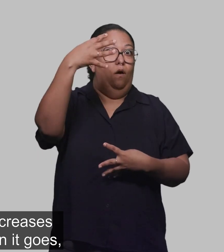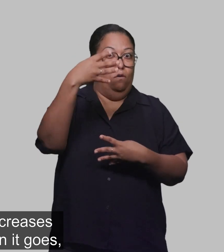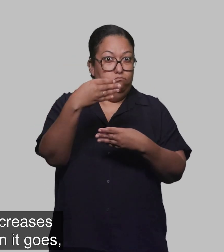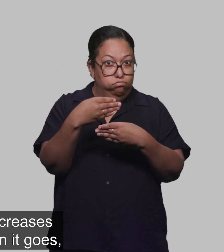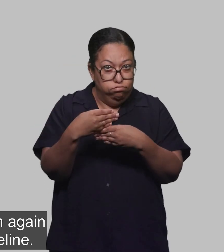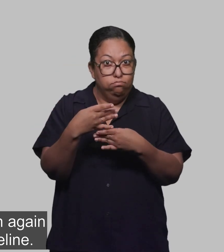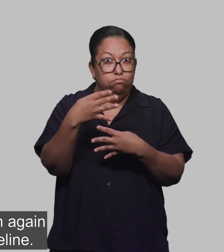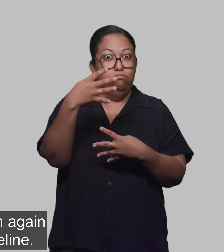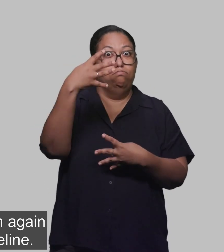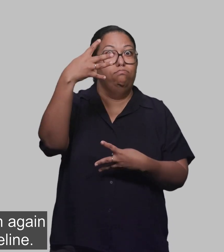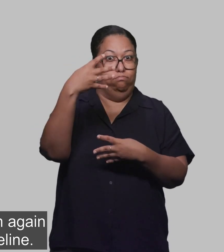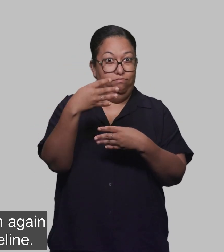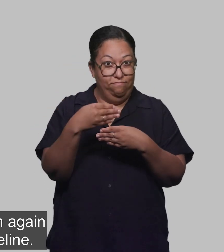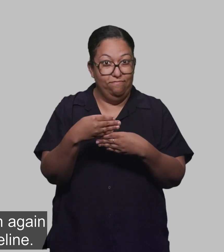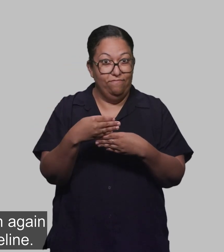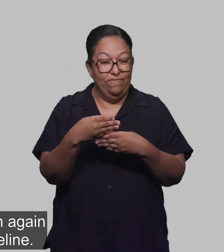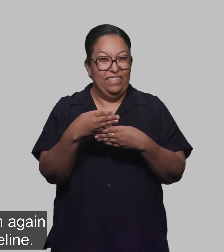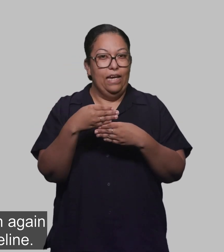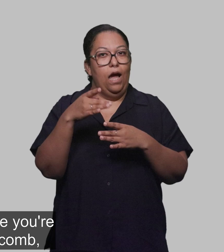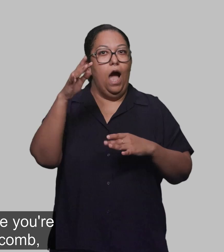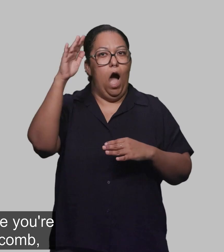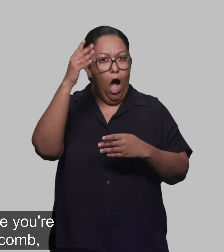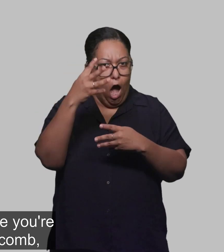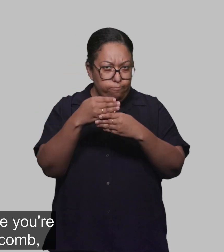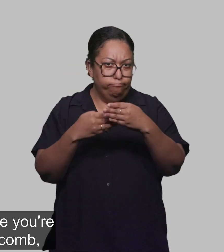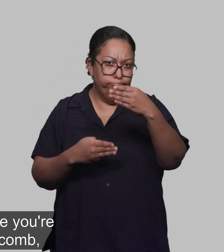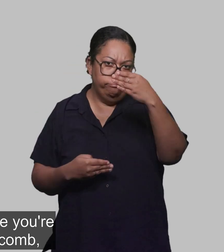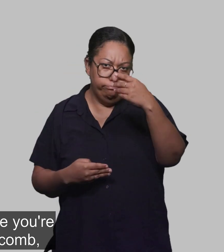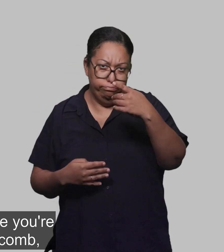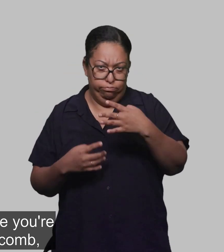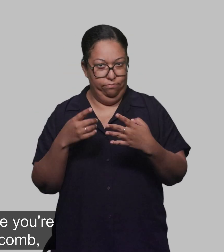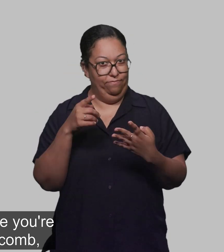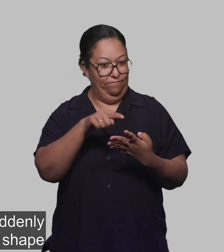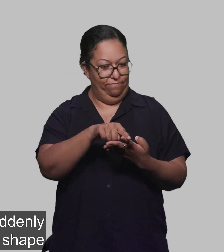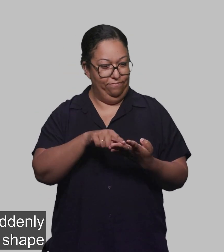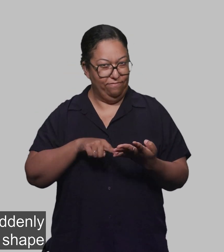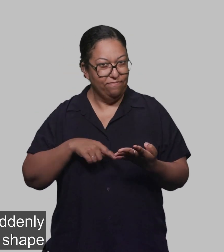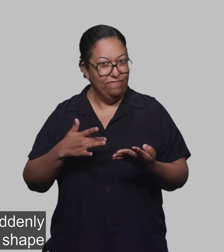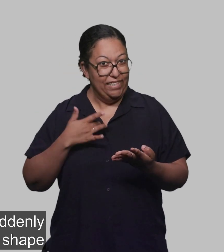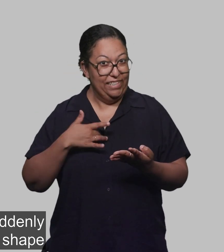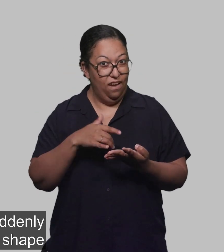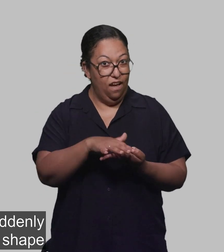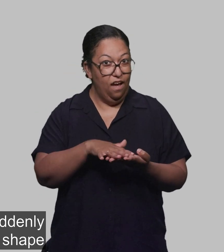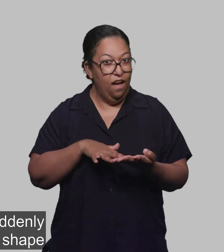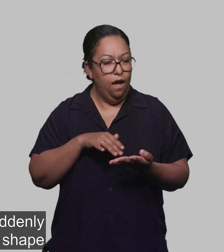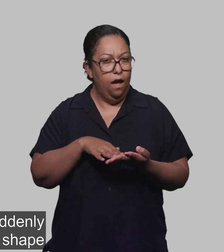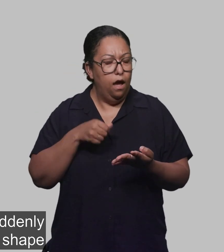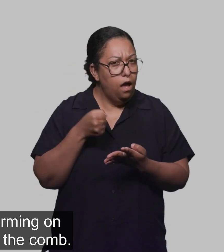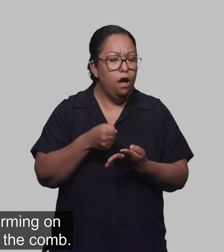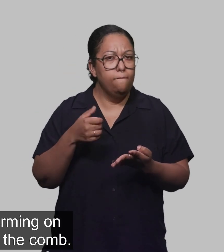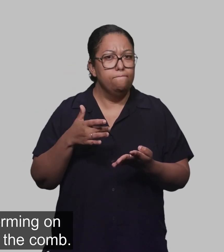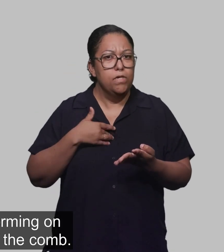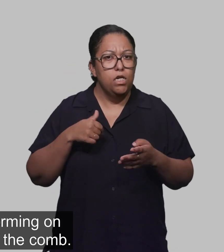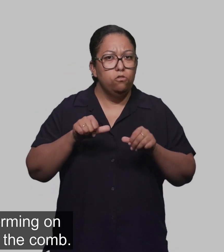then it goes down again to the baseline. So it feels like you're touching a comb, and then suddenly you feel the